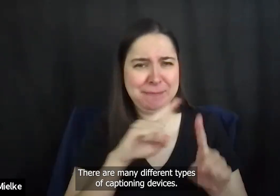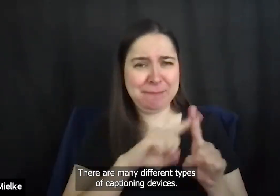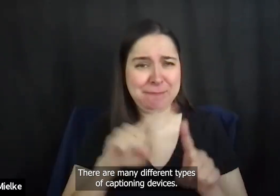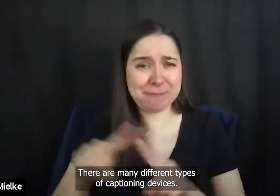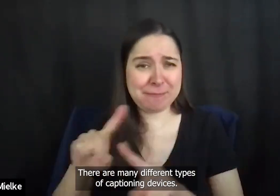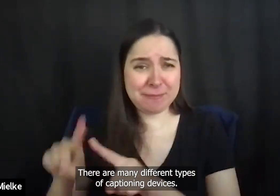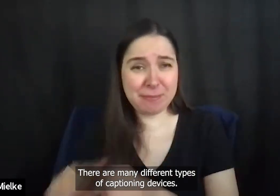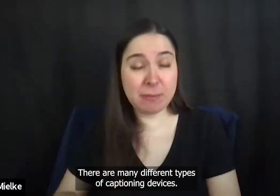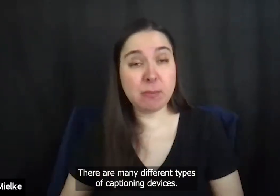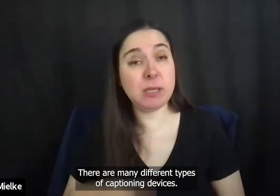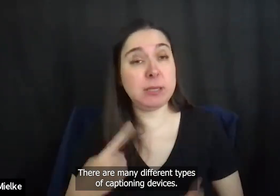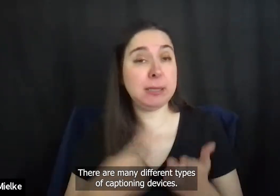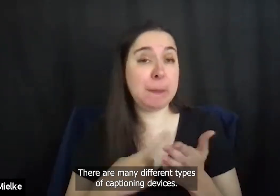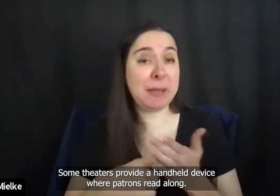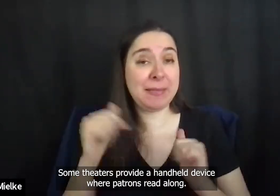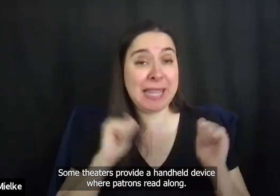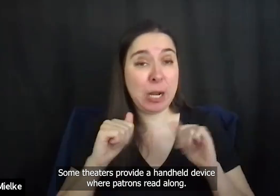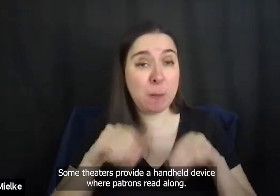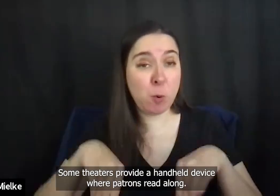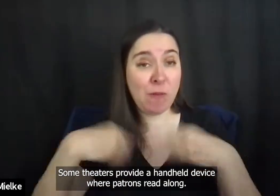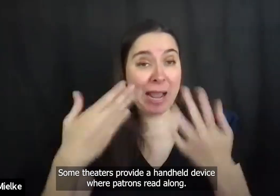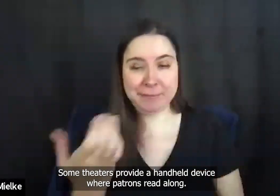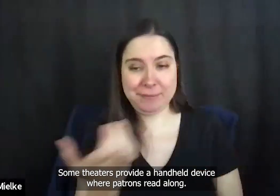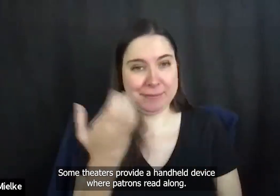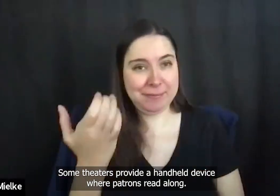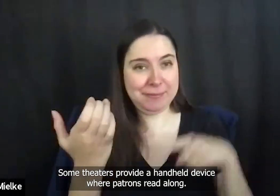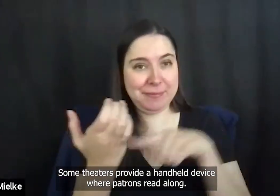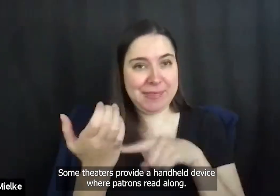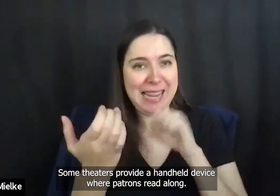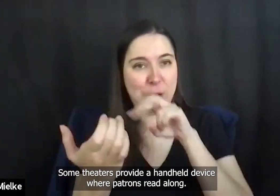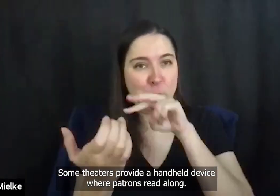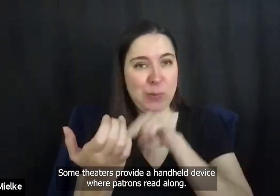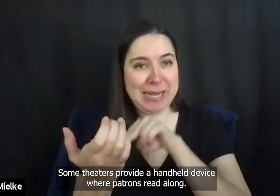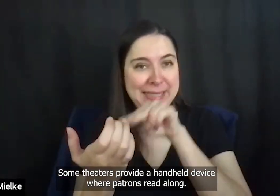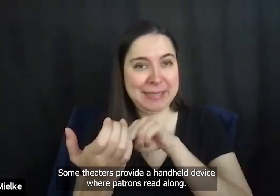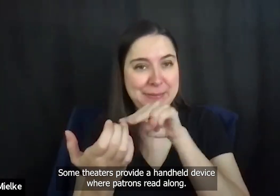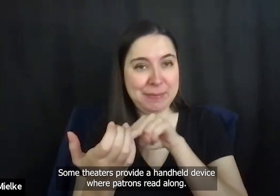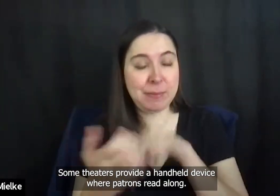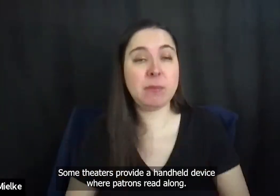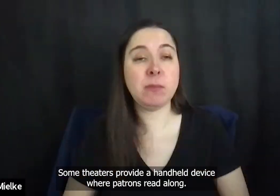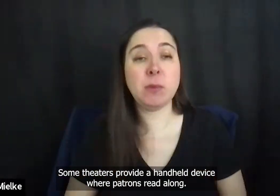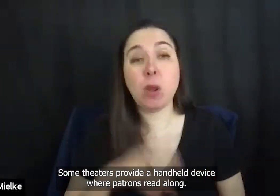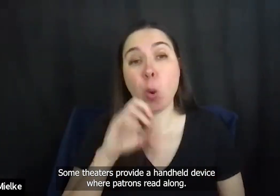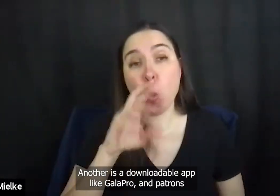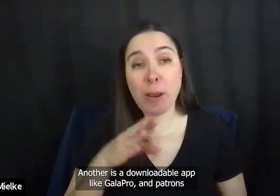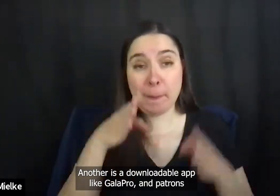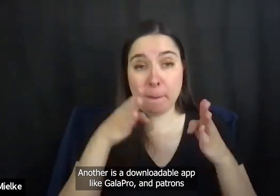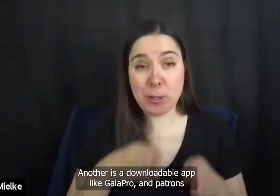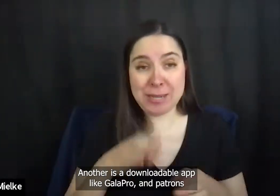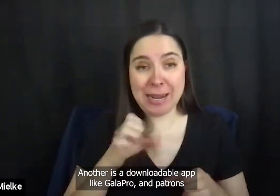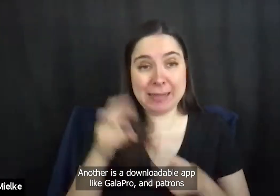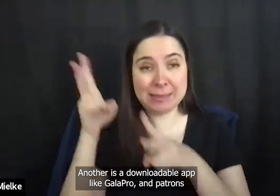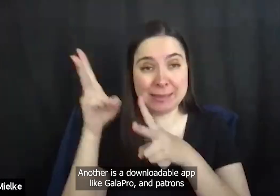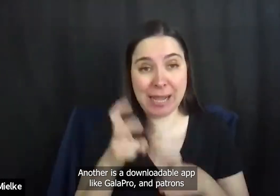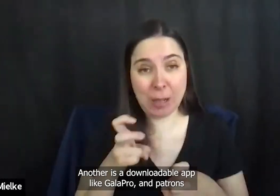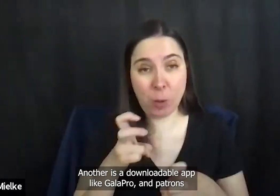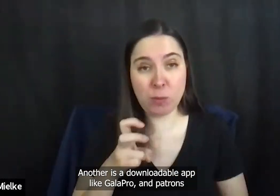of captioning devices. Some theaters provide a handheld device where patrons read along. Another is a downloadable app